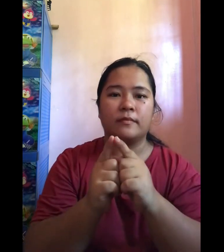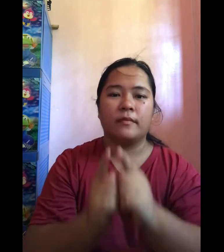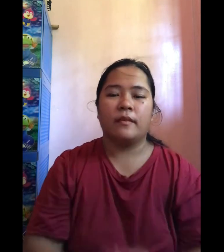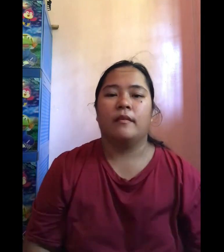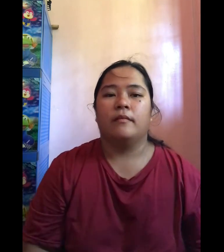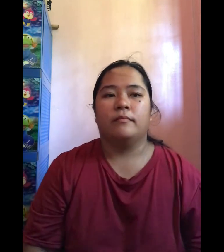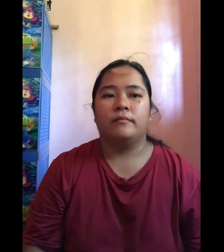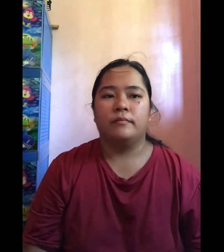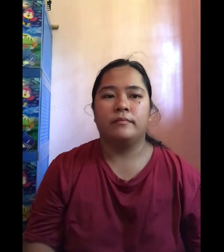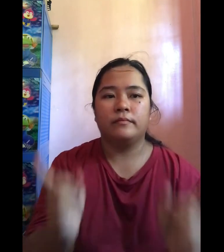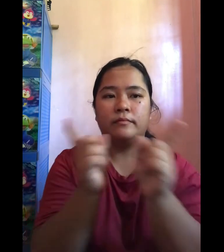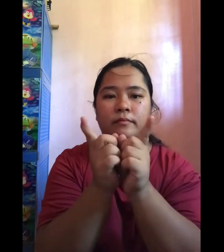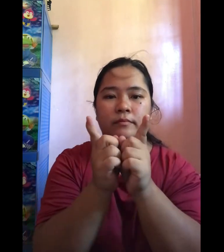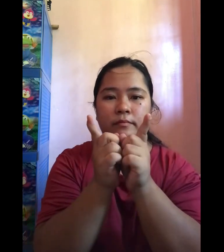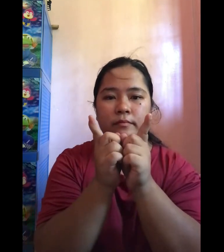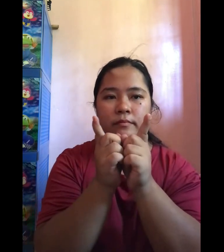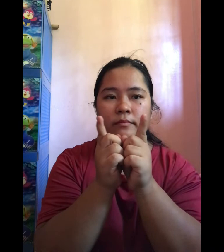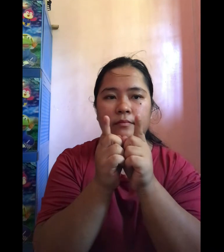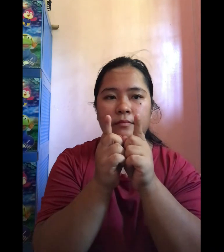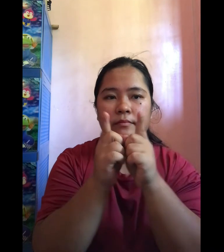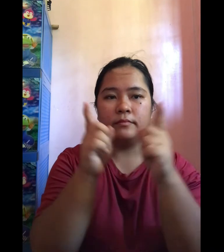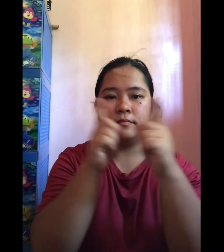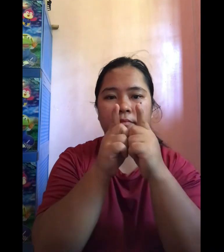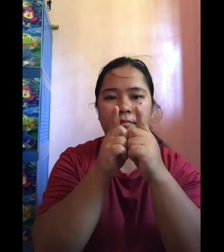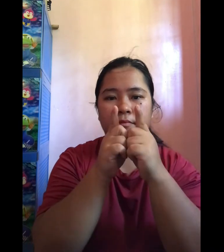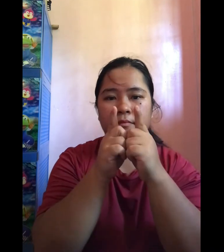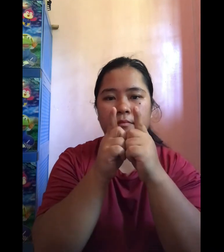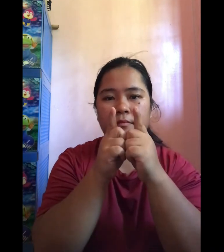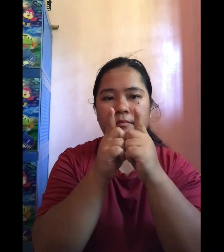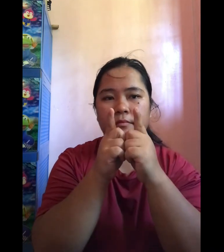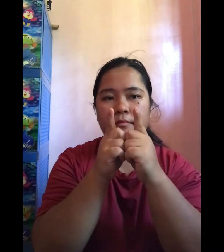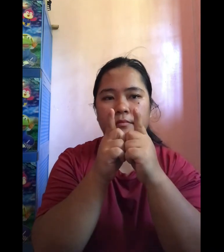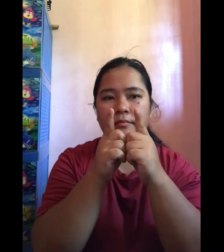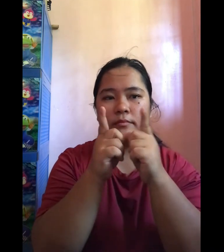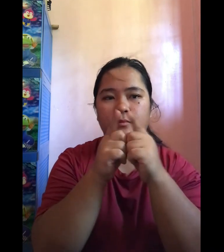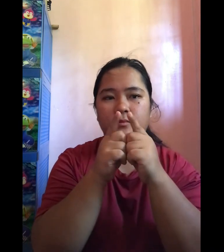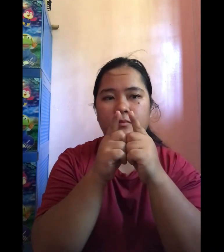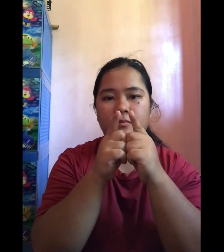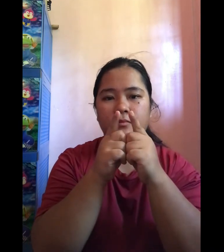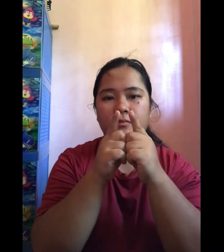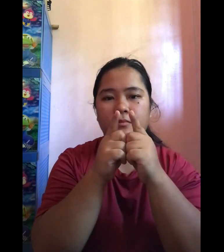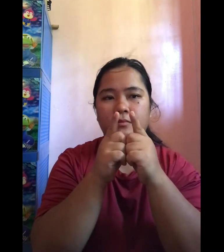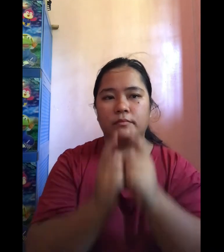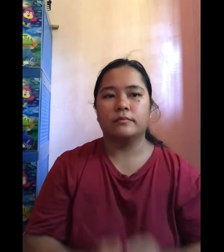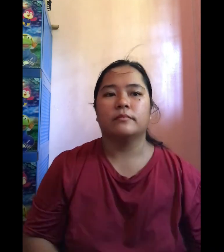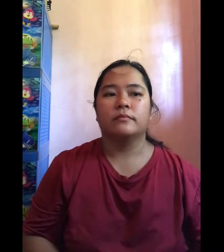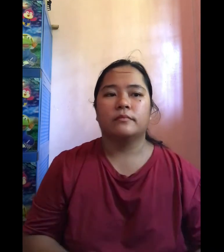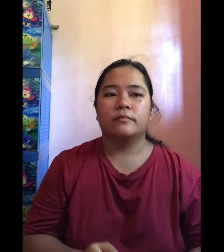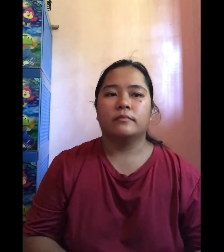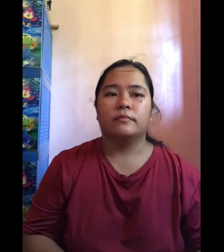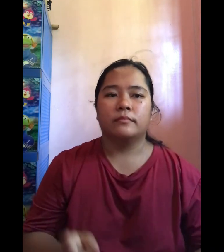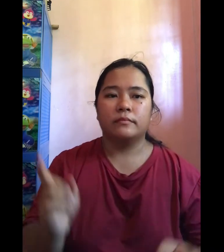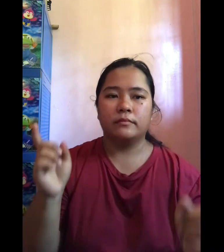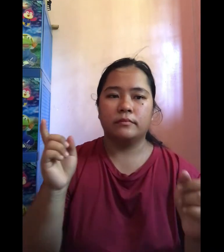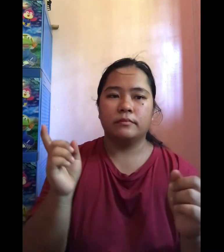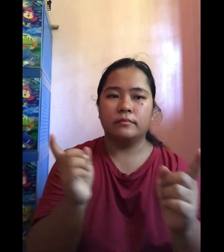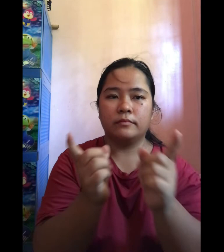and kiss. Or they're coming together to kiss like this. Now, you have to be careful not